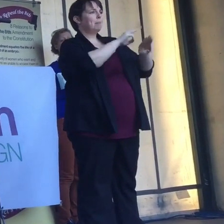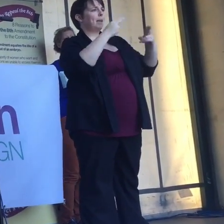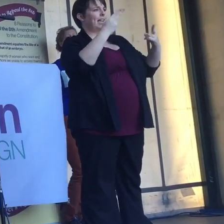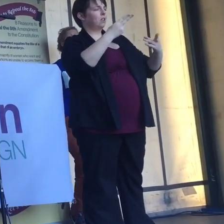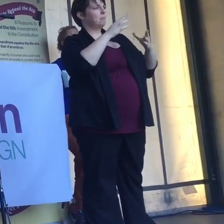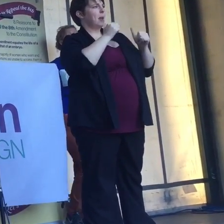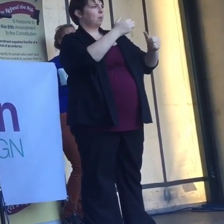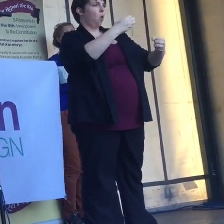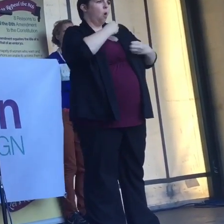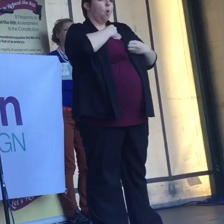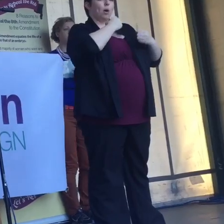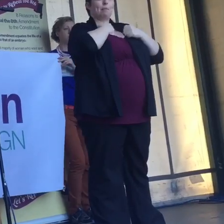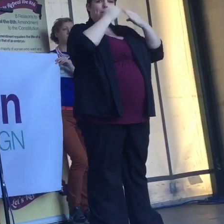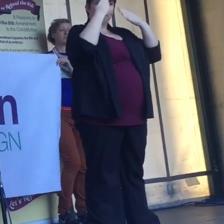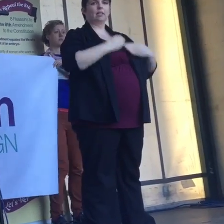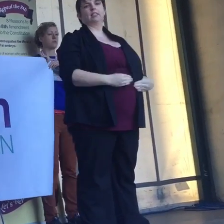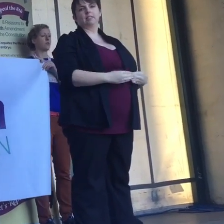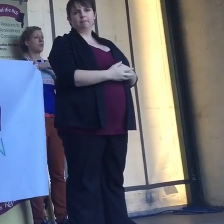own bodies.